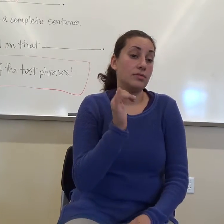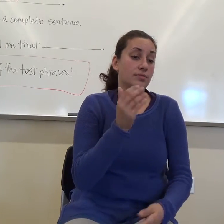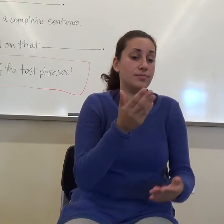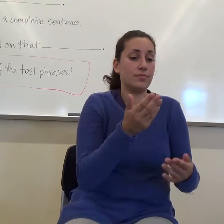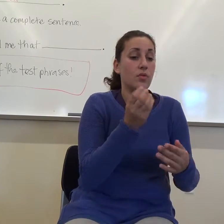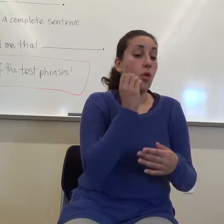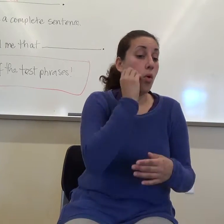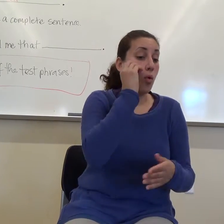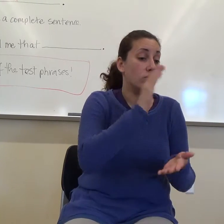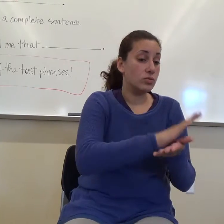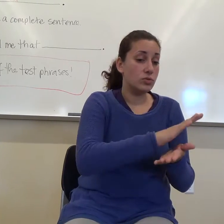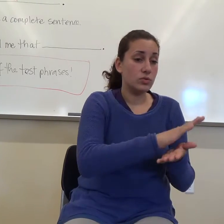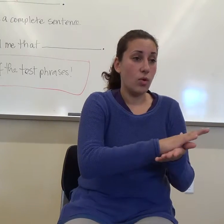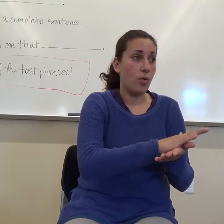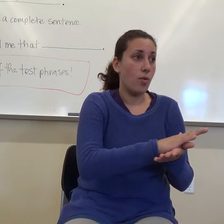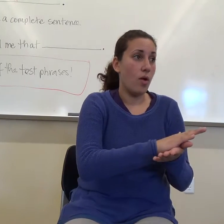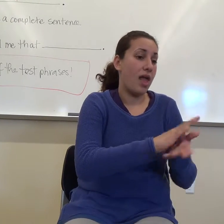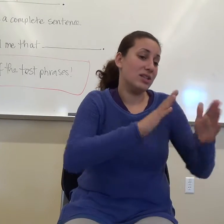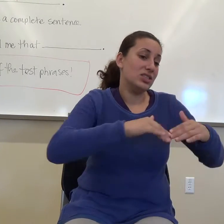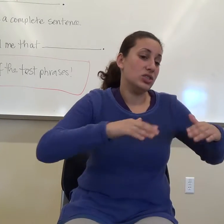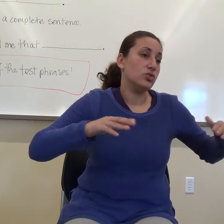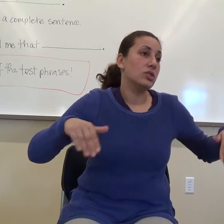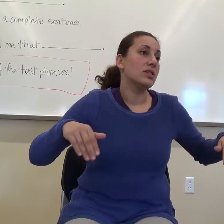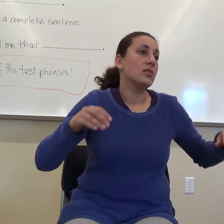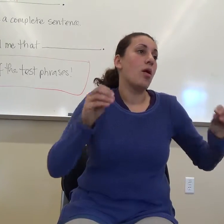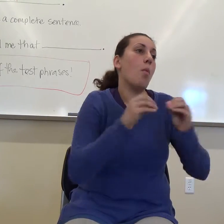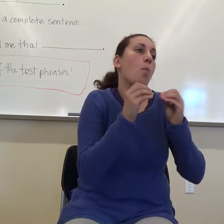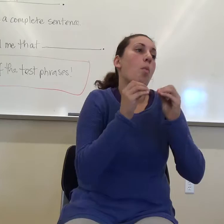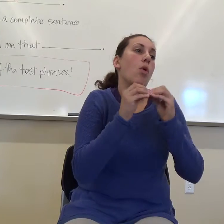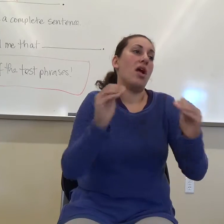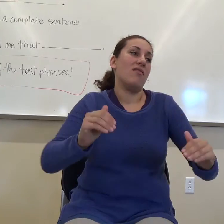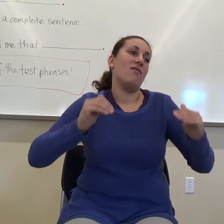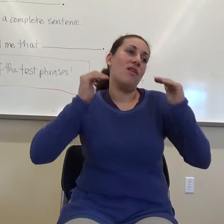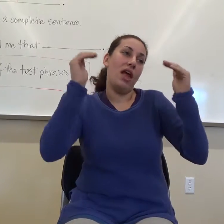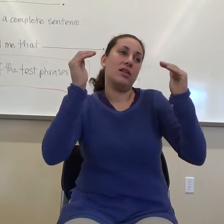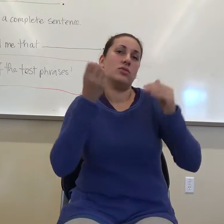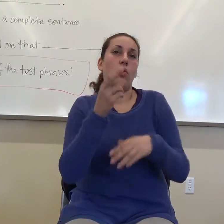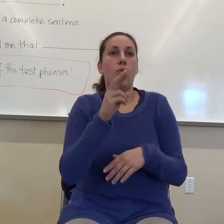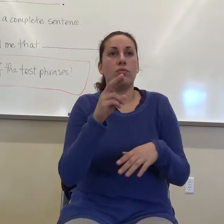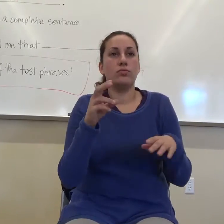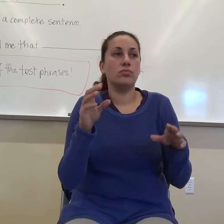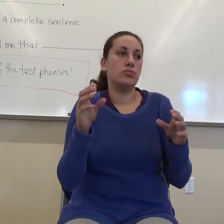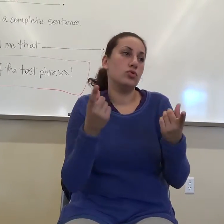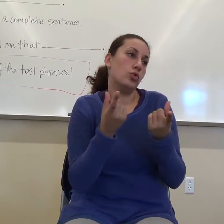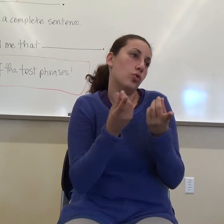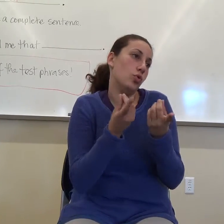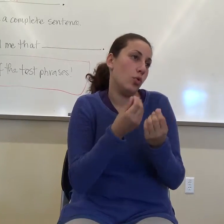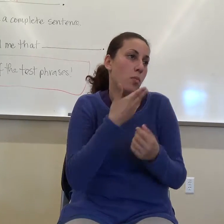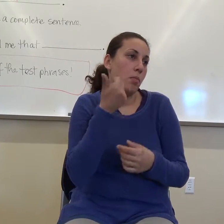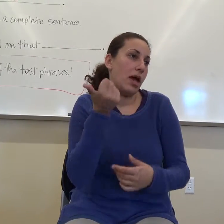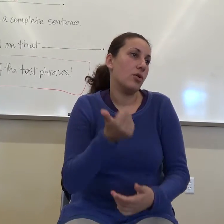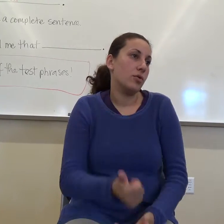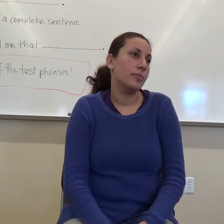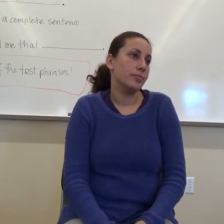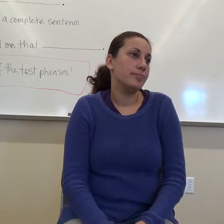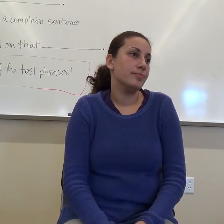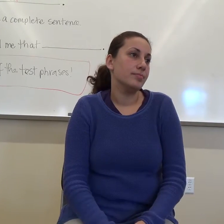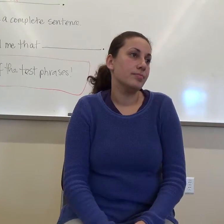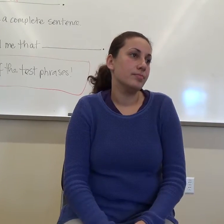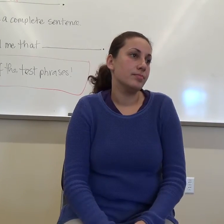homeschool kids do better or something. your paraphrase. Things homeschool kids do